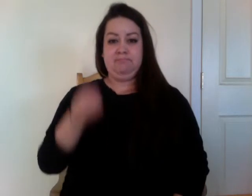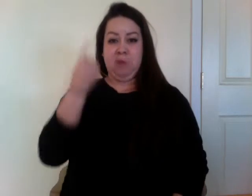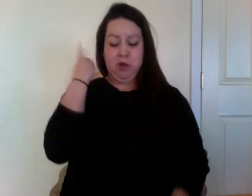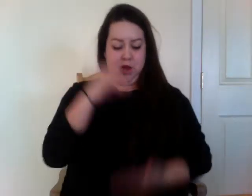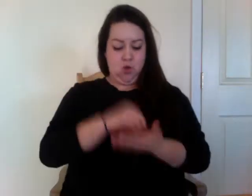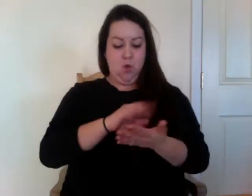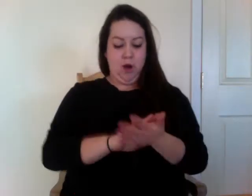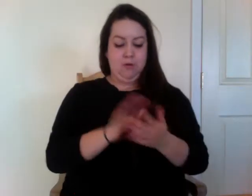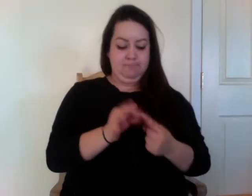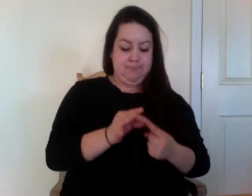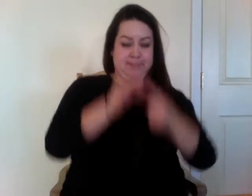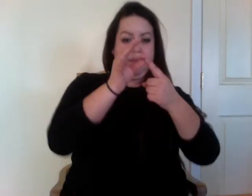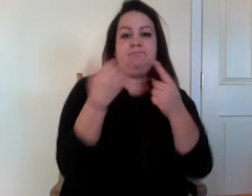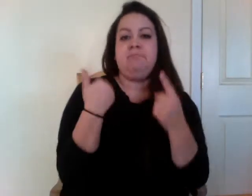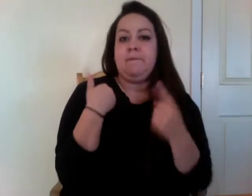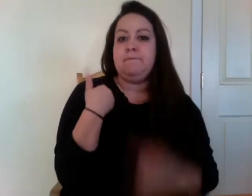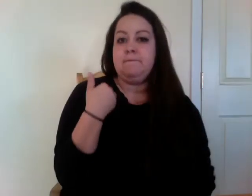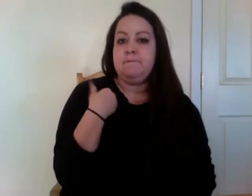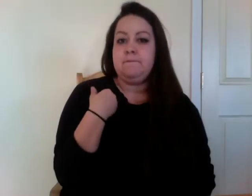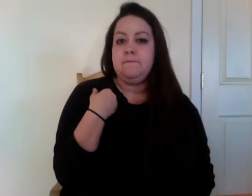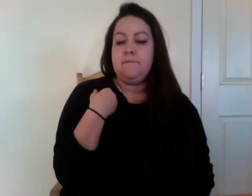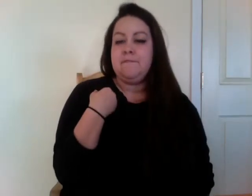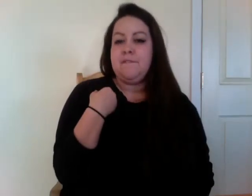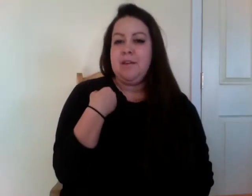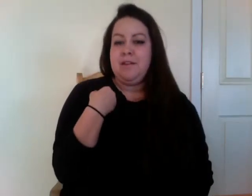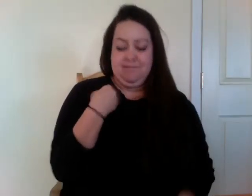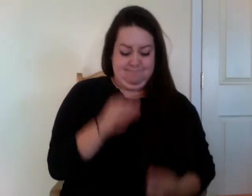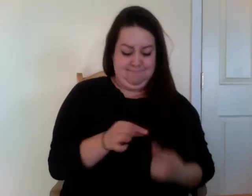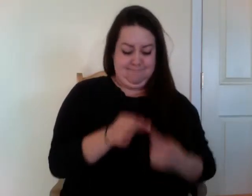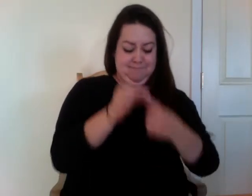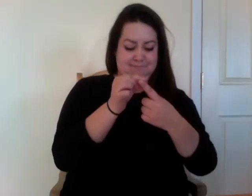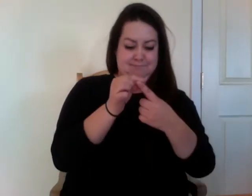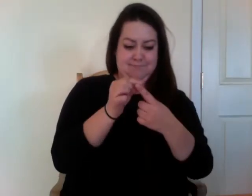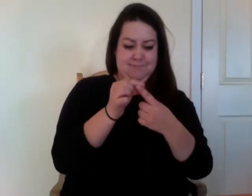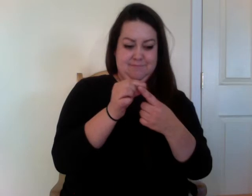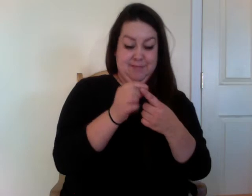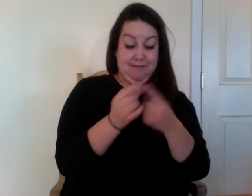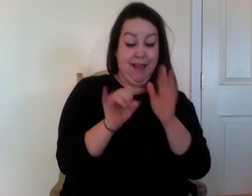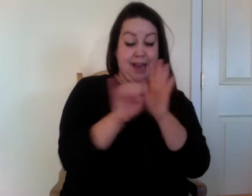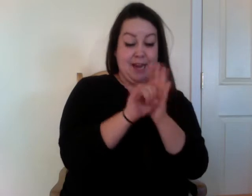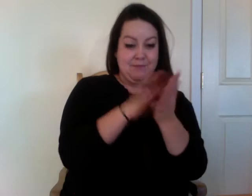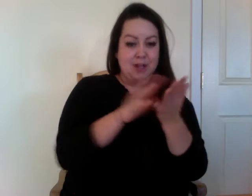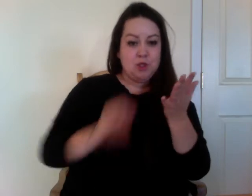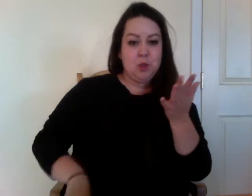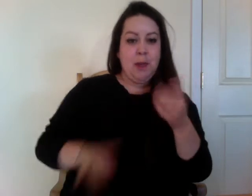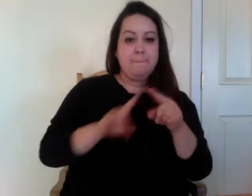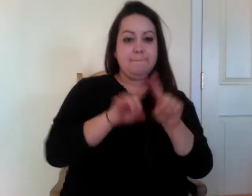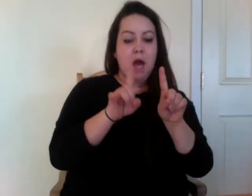the institution that do identify students that are exceptions to the FERPA guidelines, meaning they are not